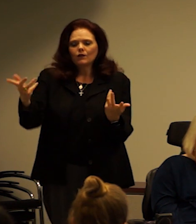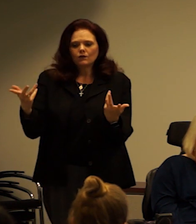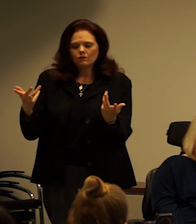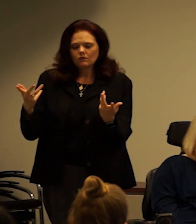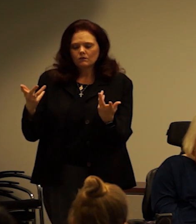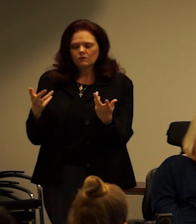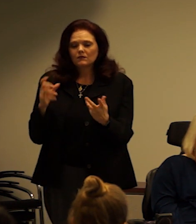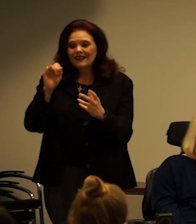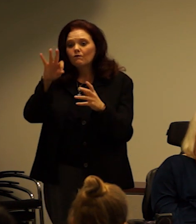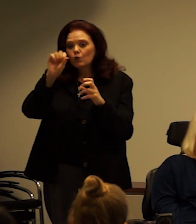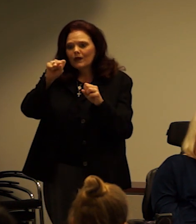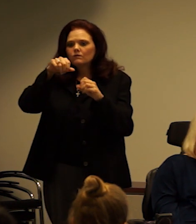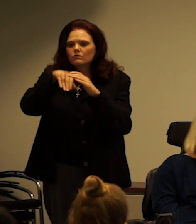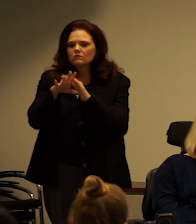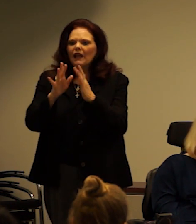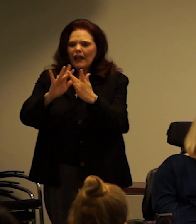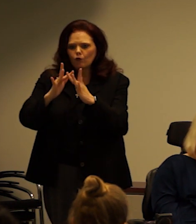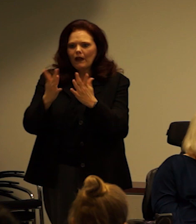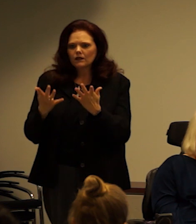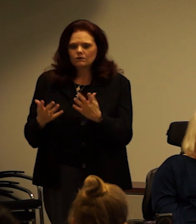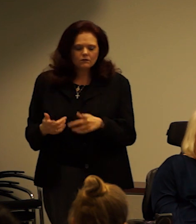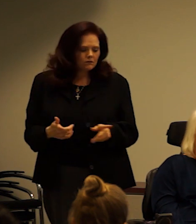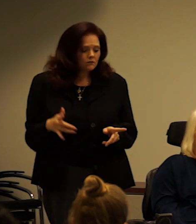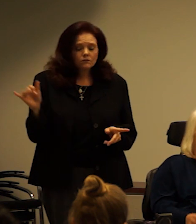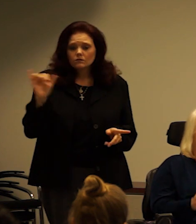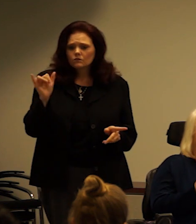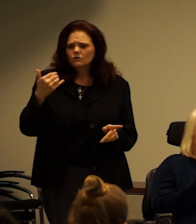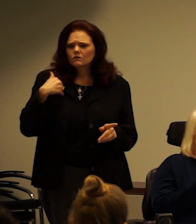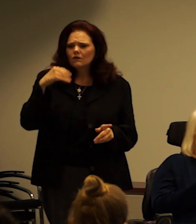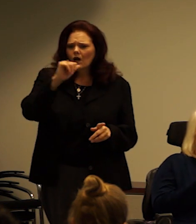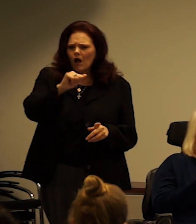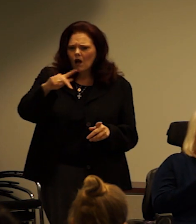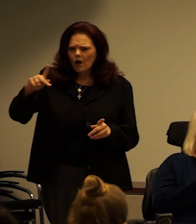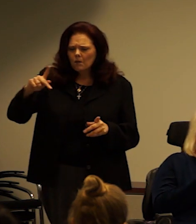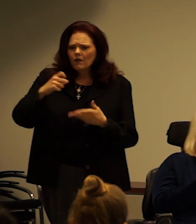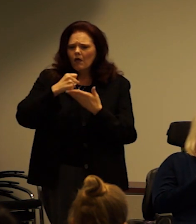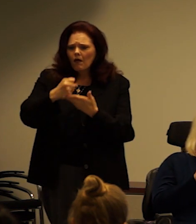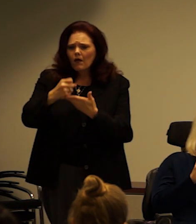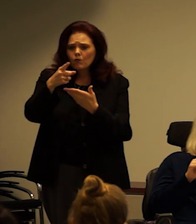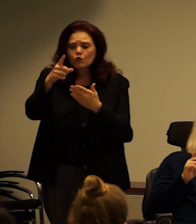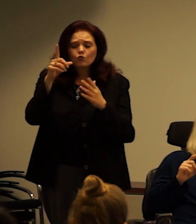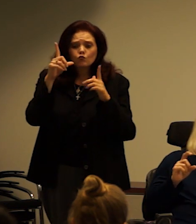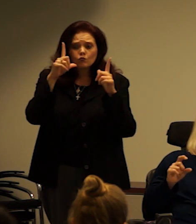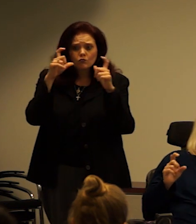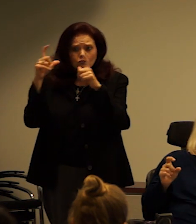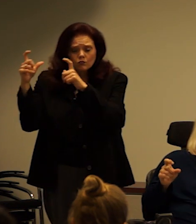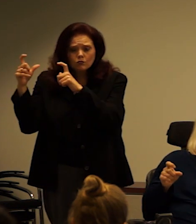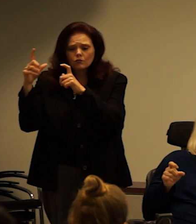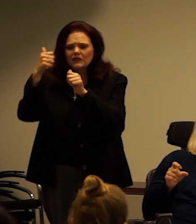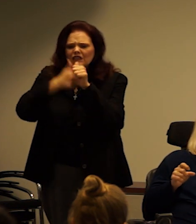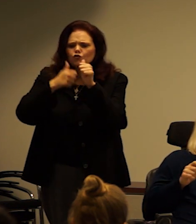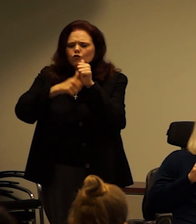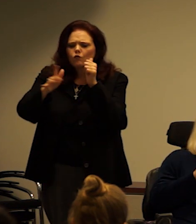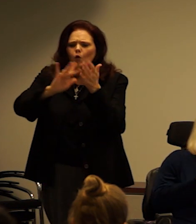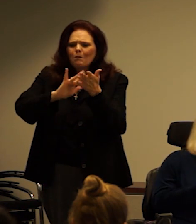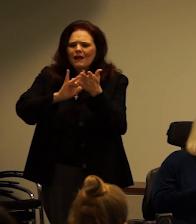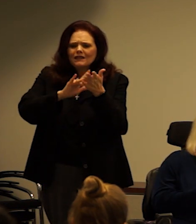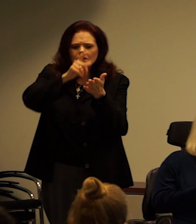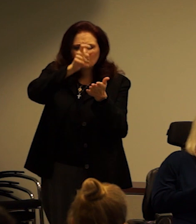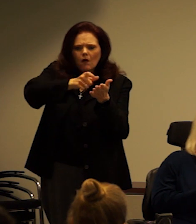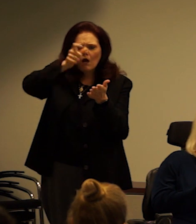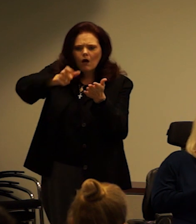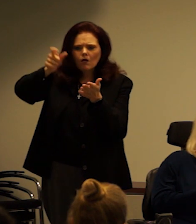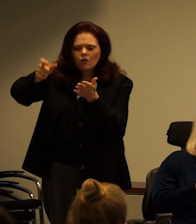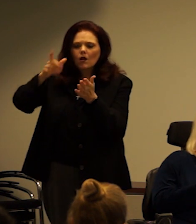to the internet. Yeah. Perfect. Also, I think there is an app that helps you. You can take a picture of each of your medicine bottles that records